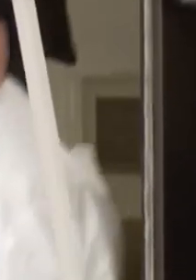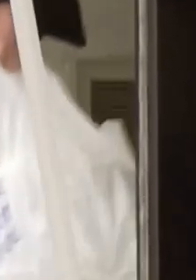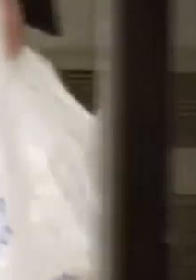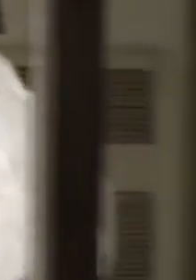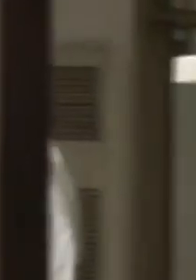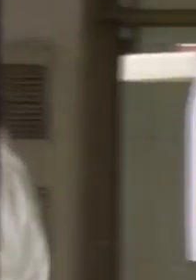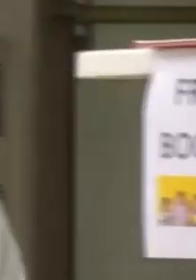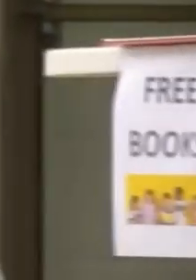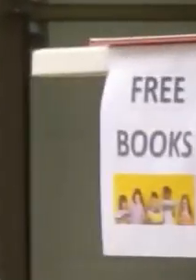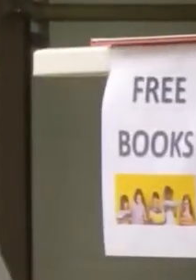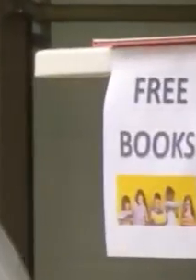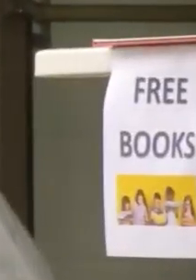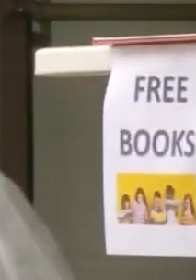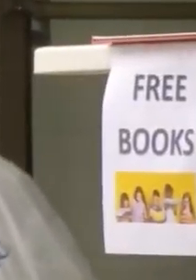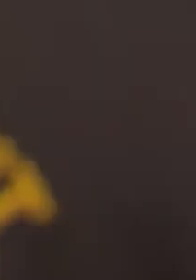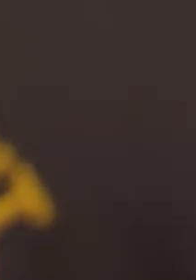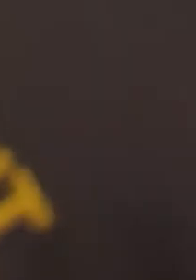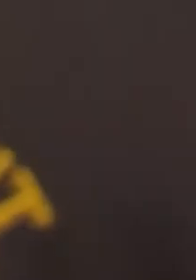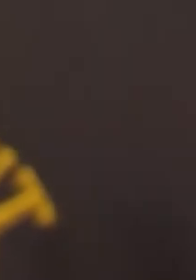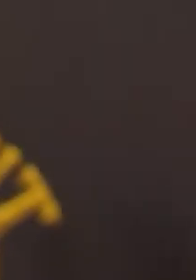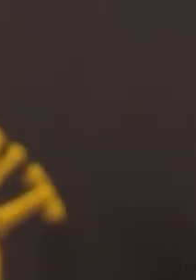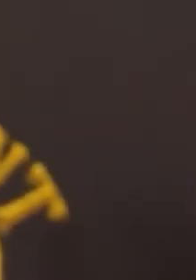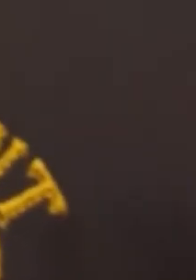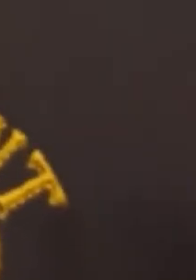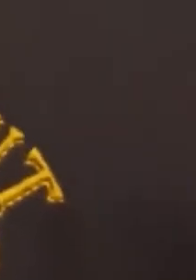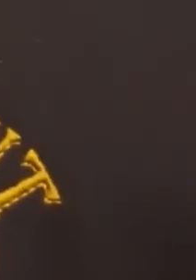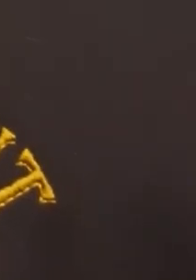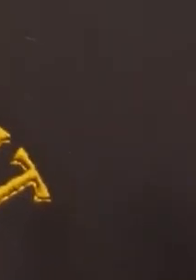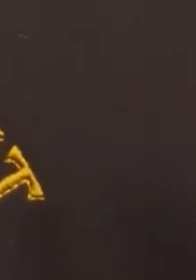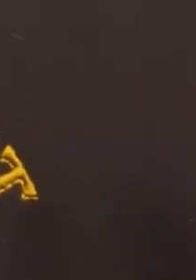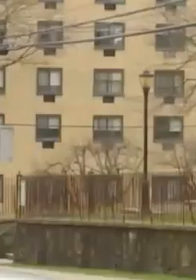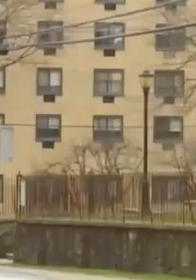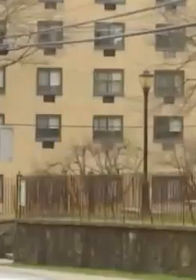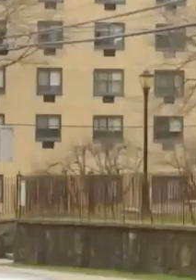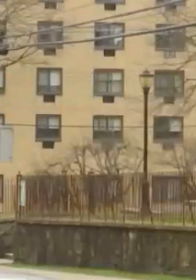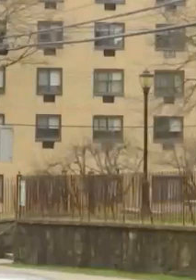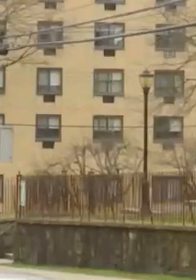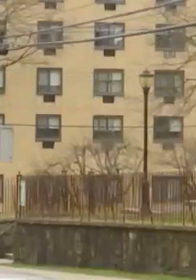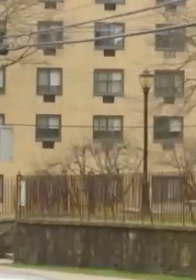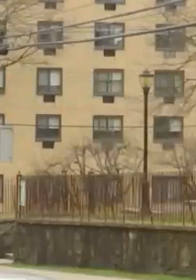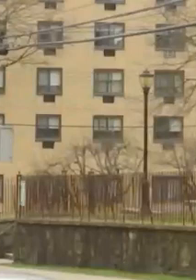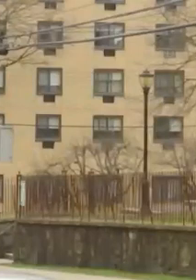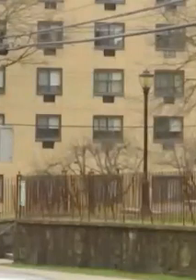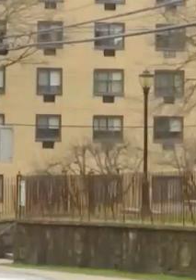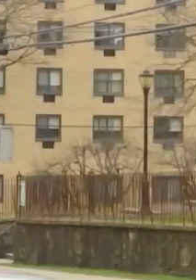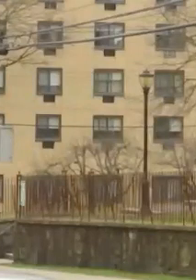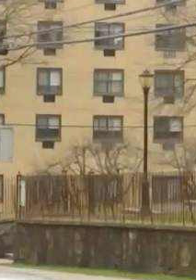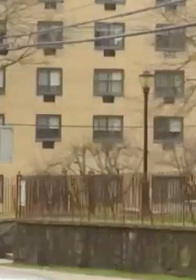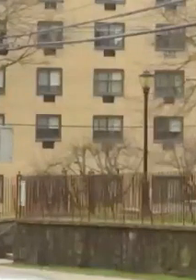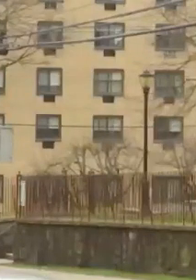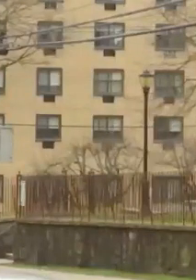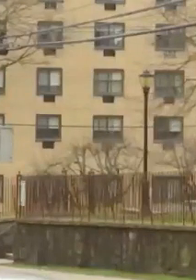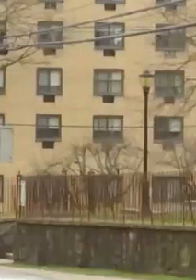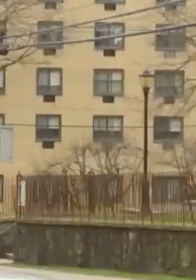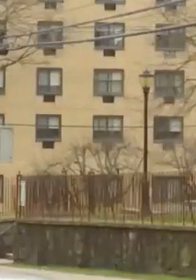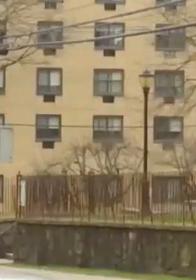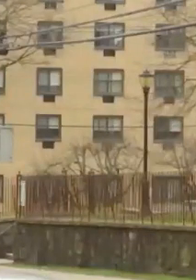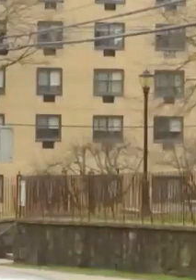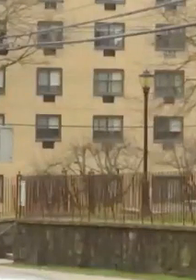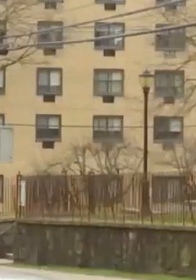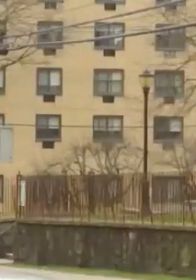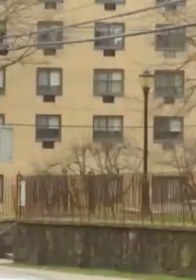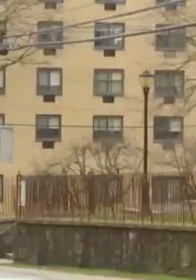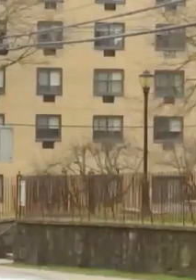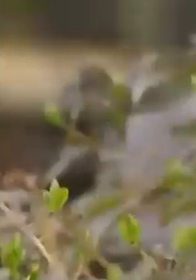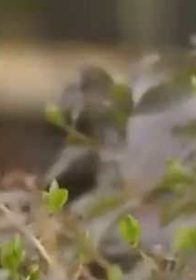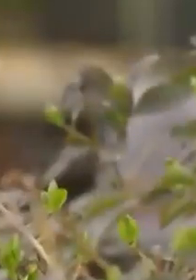volunteers, Robert Hayes from Beachmont Tavern. This New Rochelle business owner says there's hope now, that everything, few short weeks should be